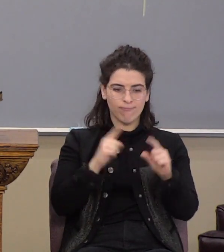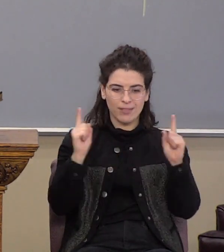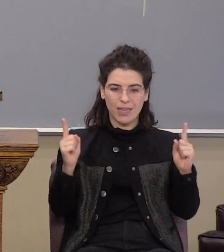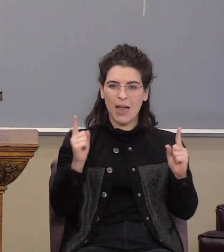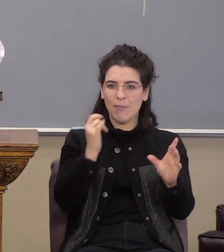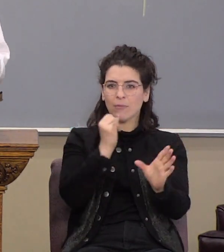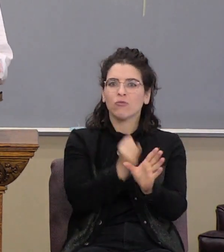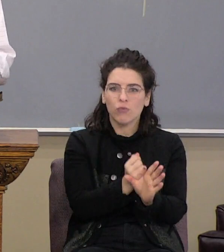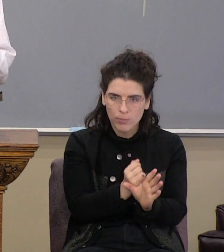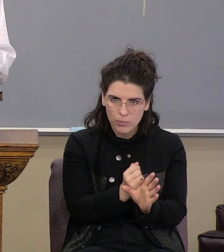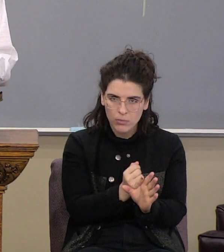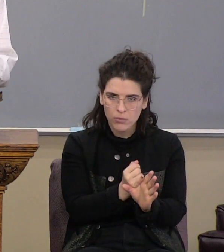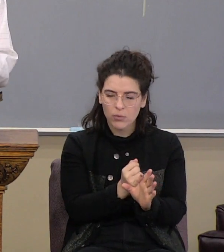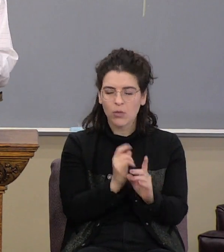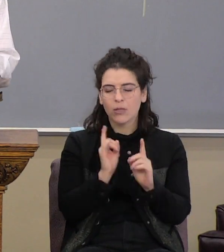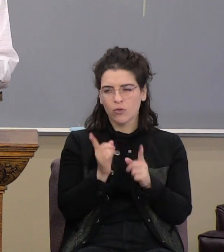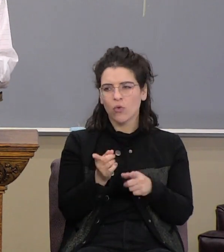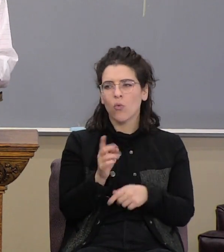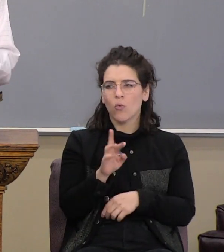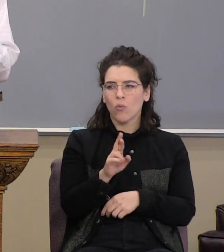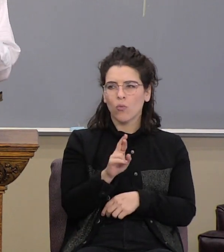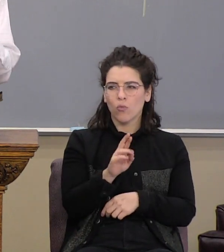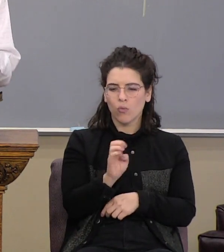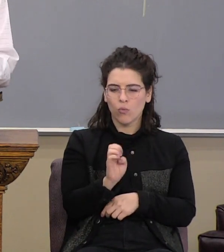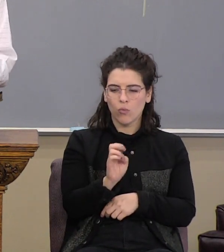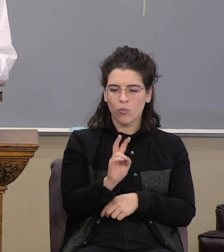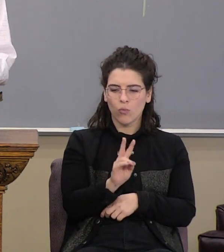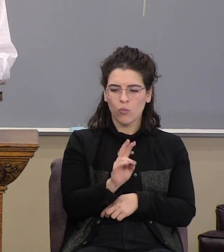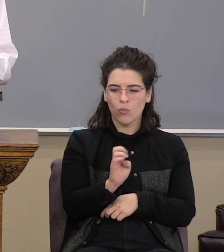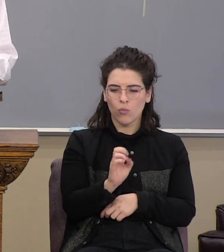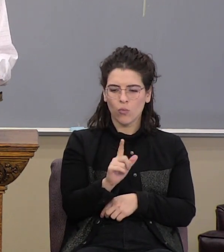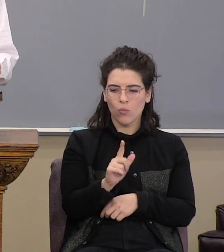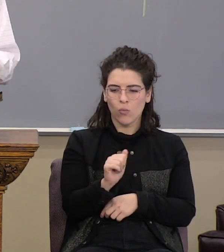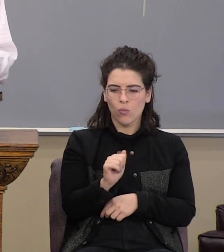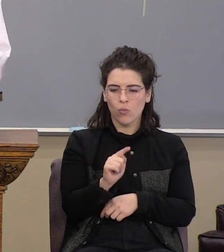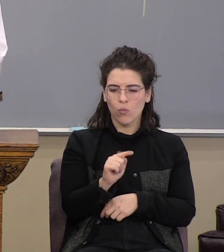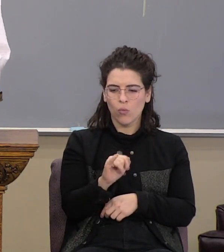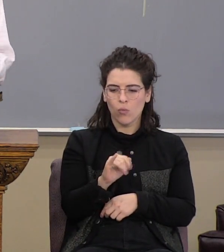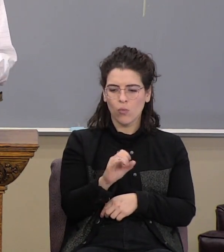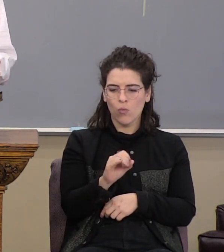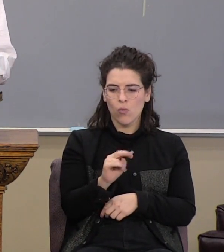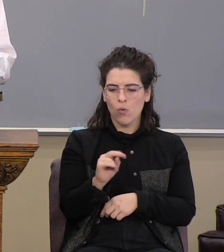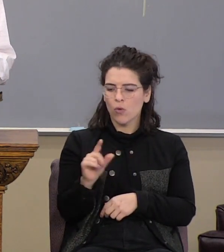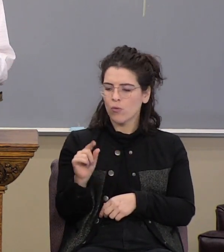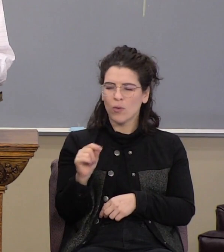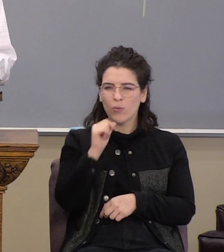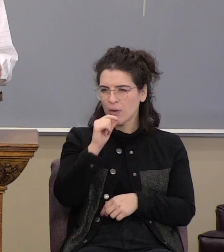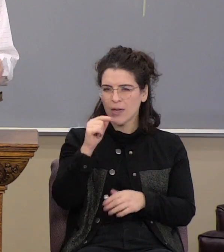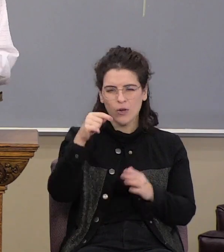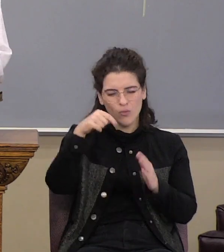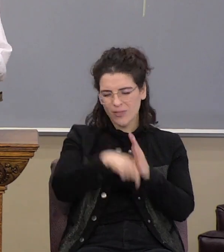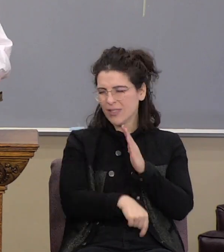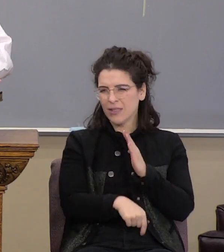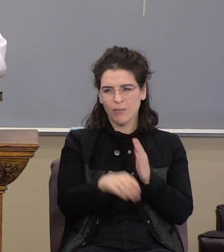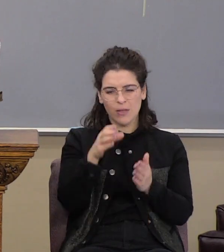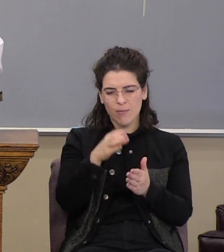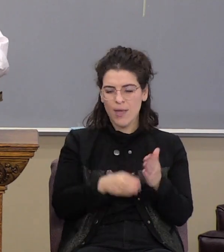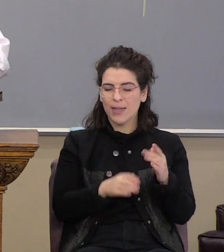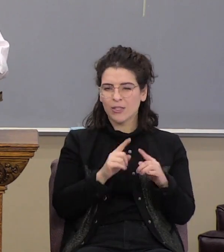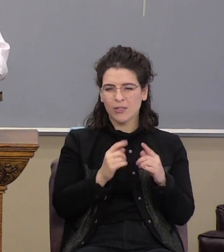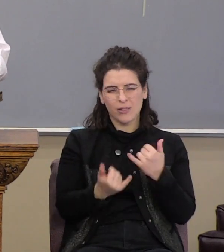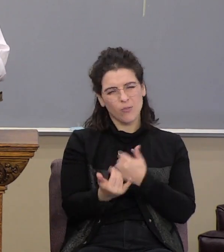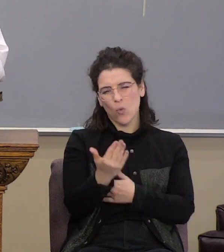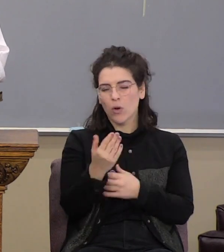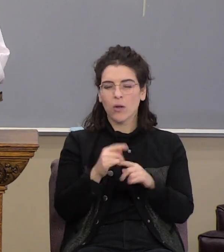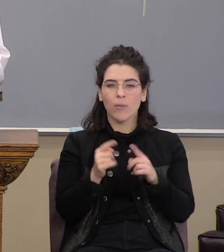let's go to Revelation chapter 20. I don't think we're going to, you know, dig deeply here in the passage this morning, but all I want you to